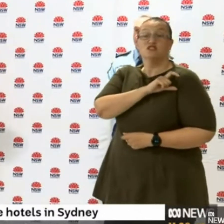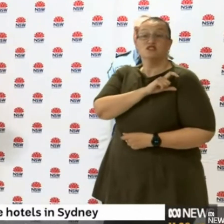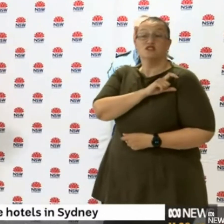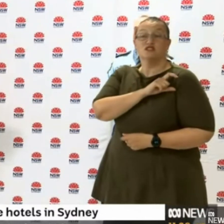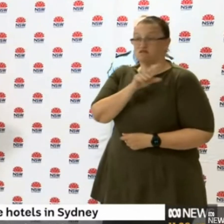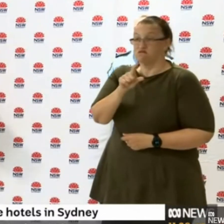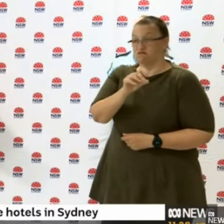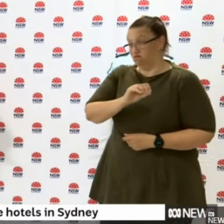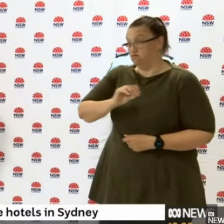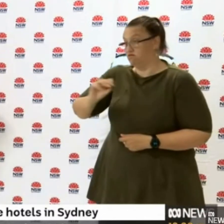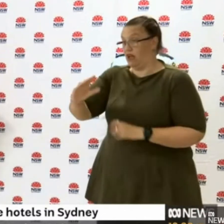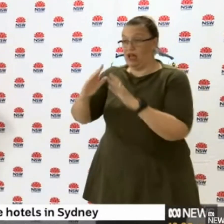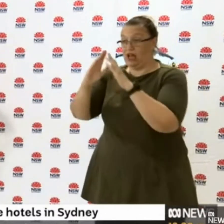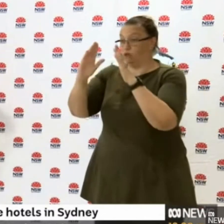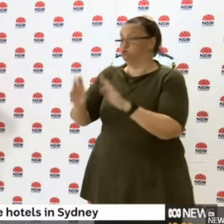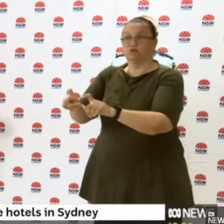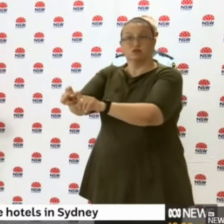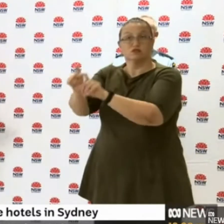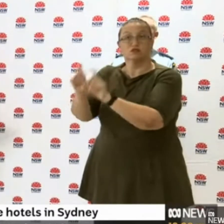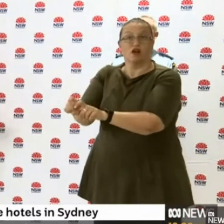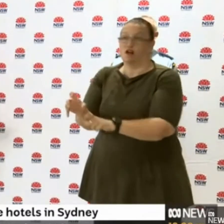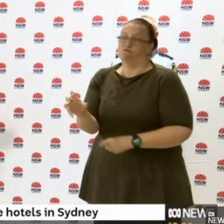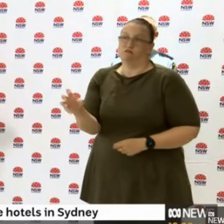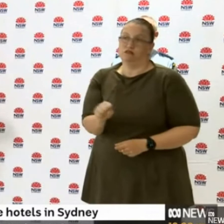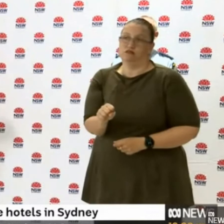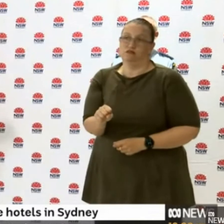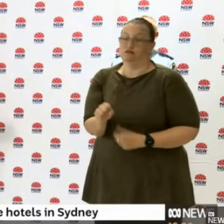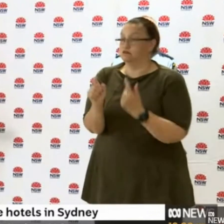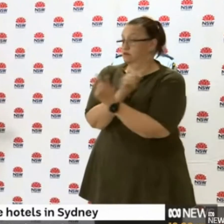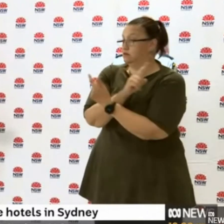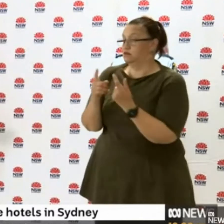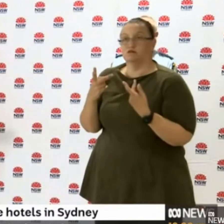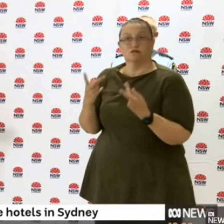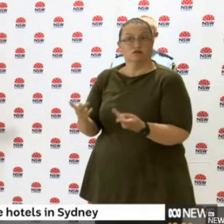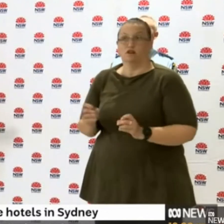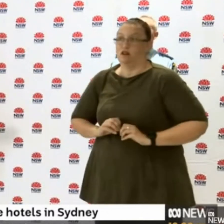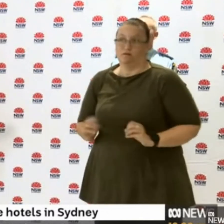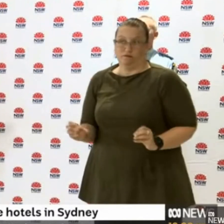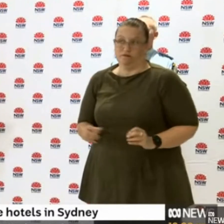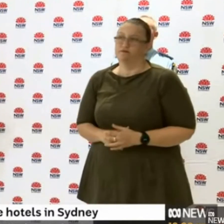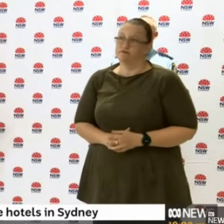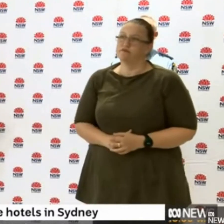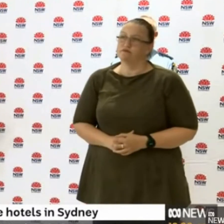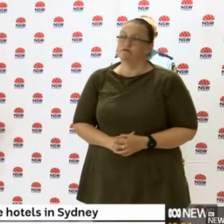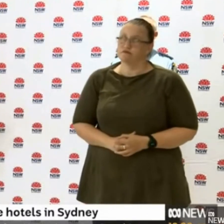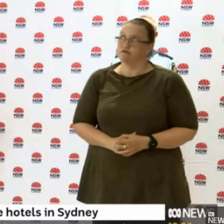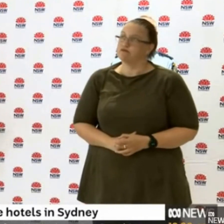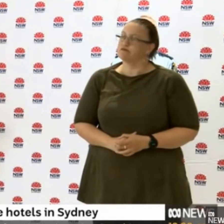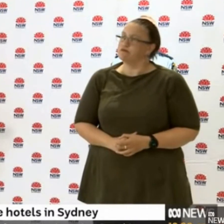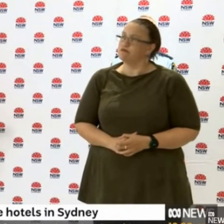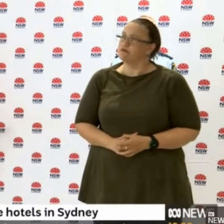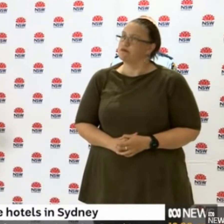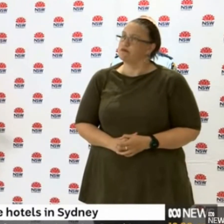isolated and their household isolated when they had the non-negative salivary test result.